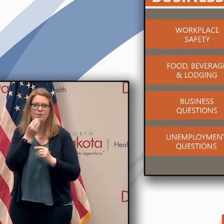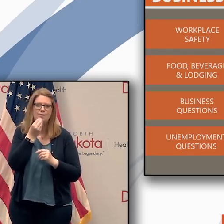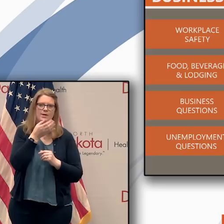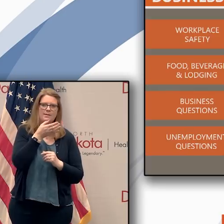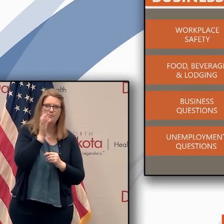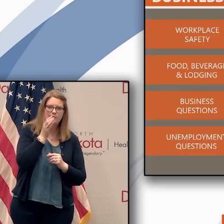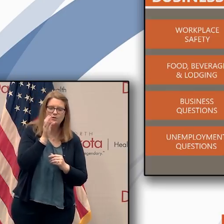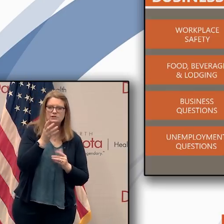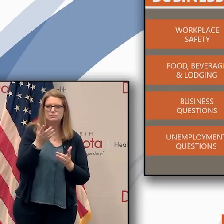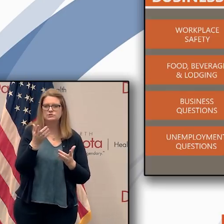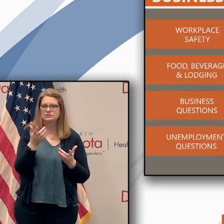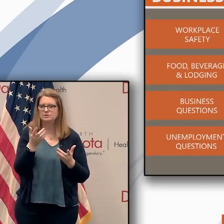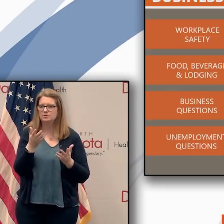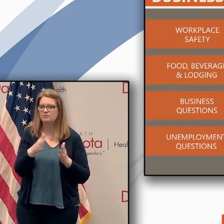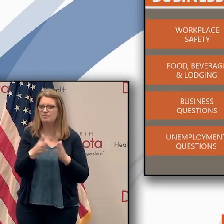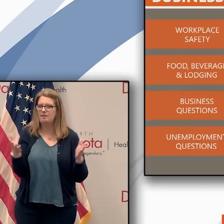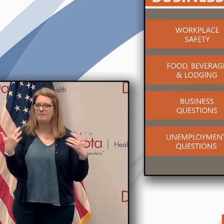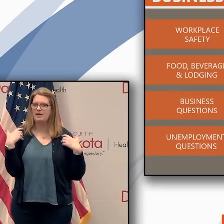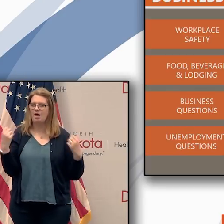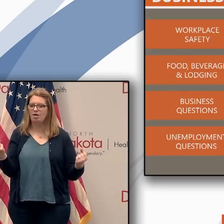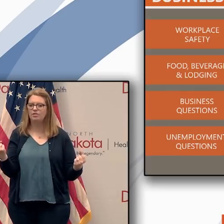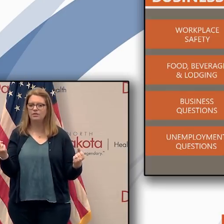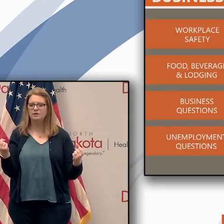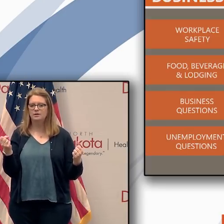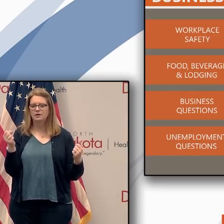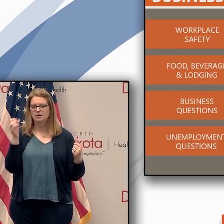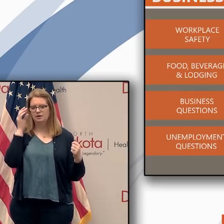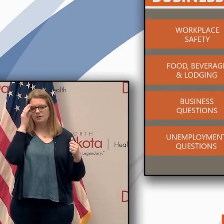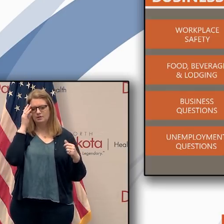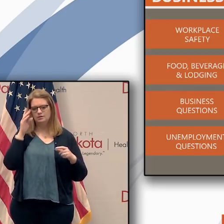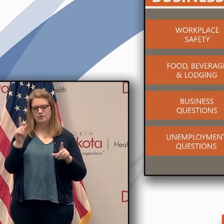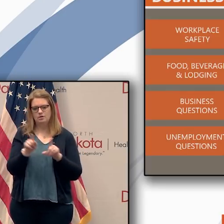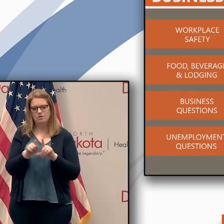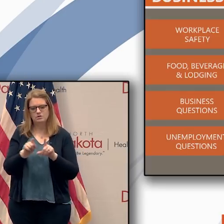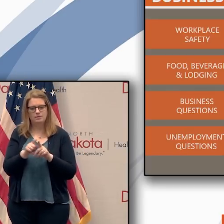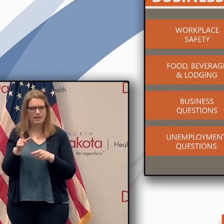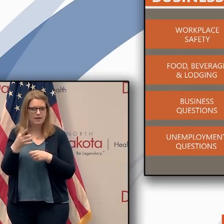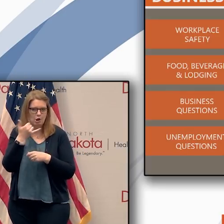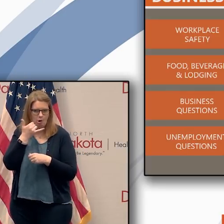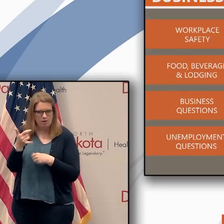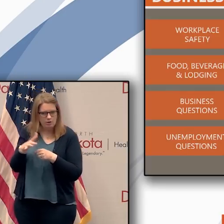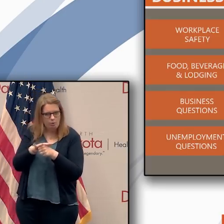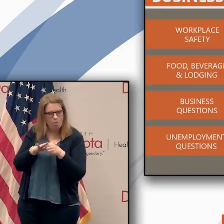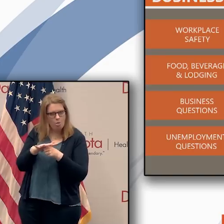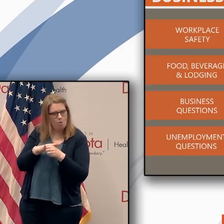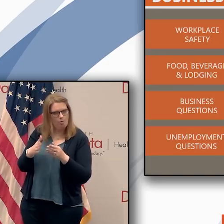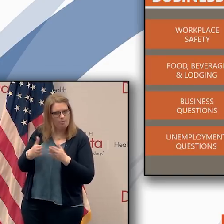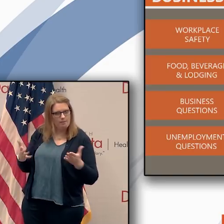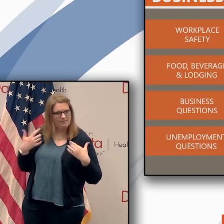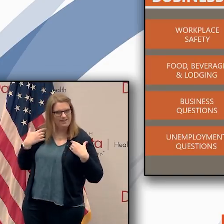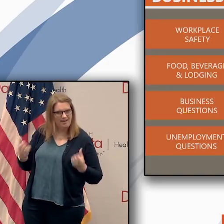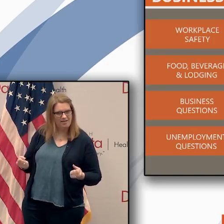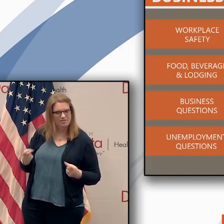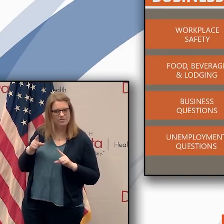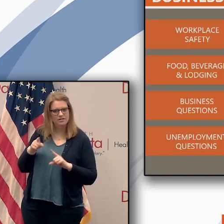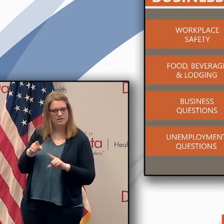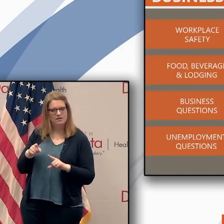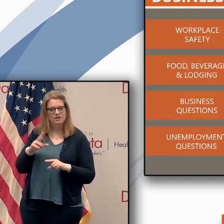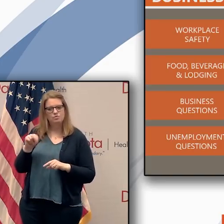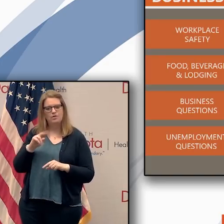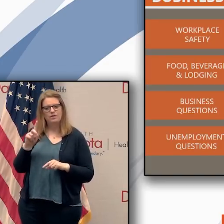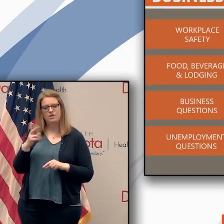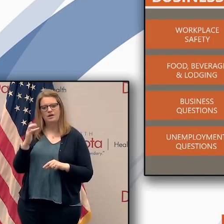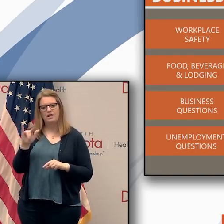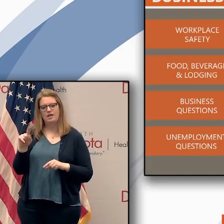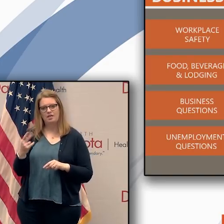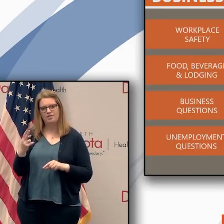beverage concerns from a public health standpoint, then that would be calling your local public health organization. You can find them at